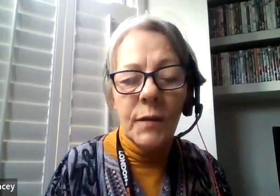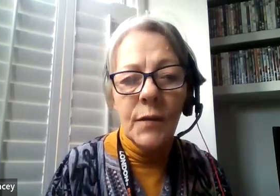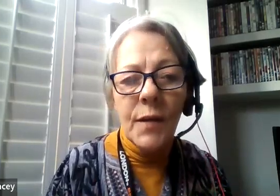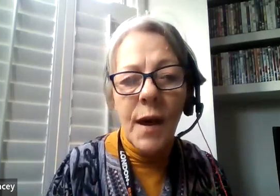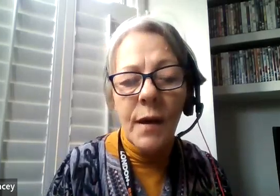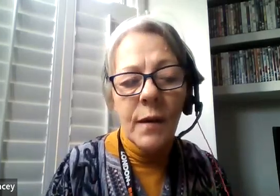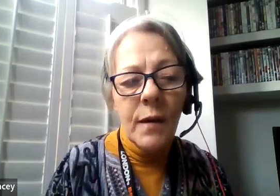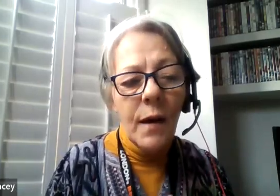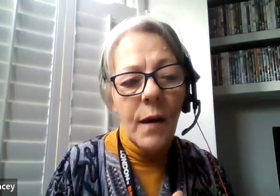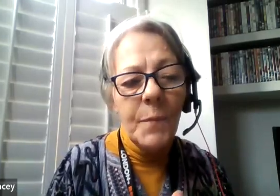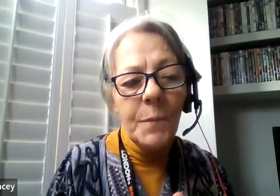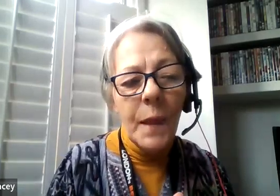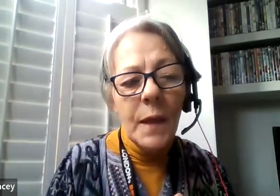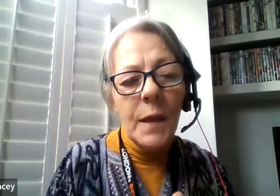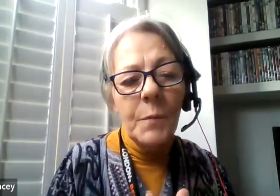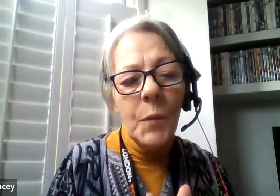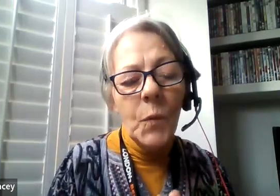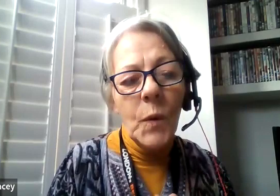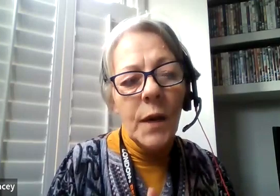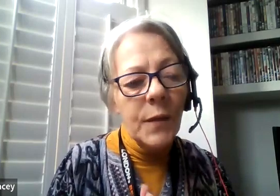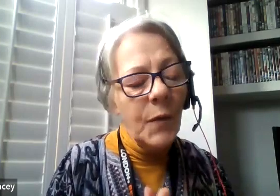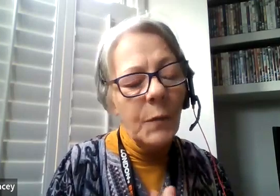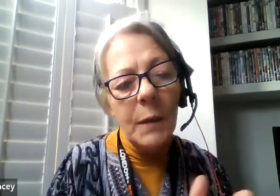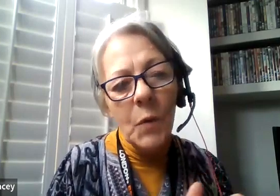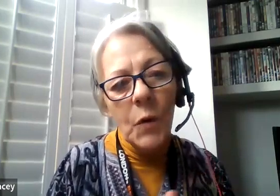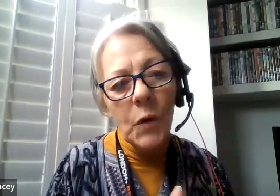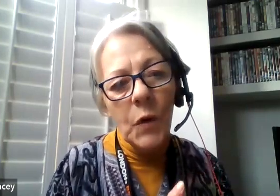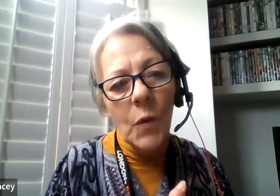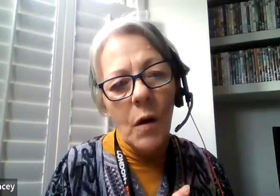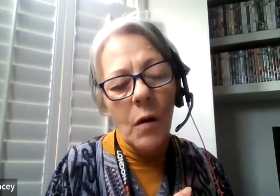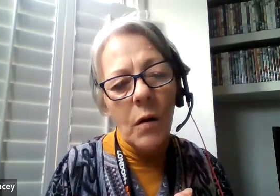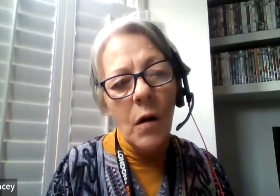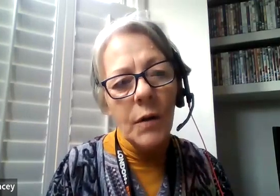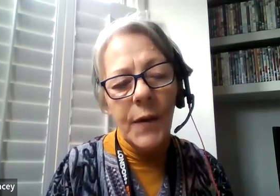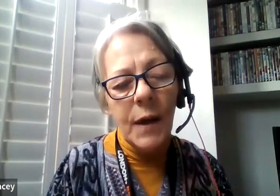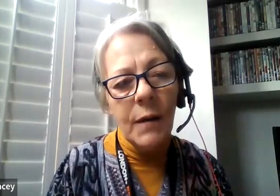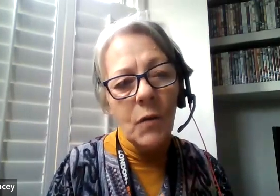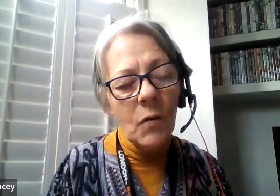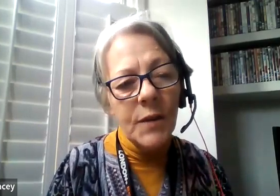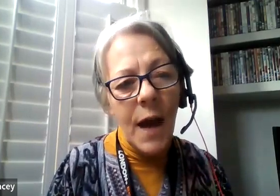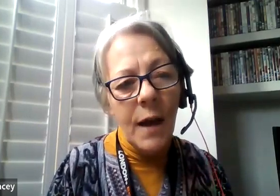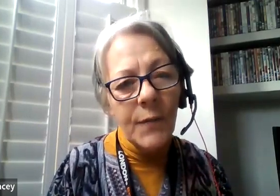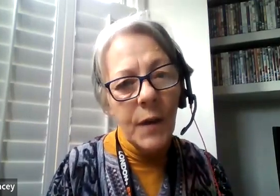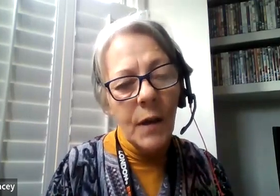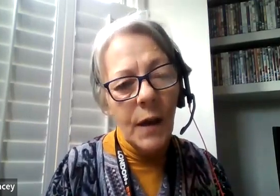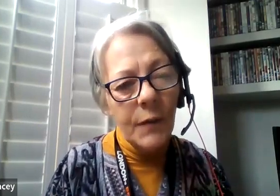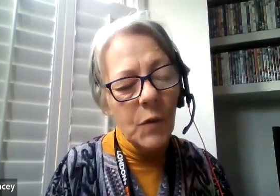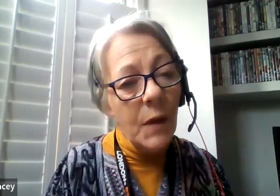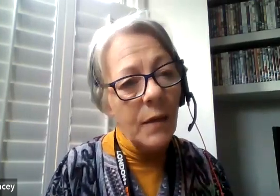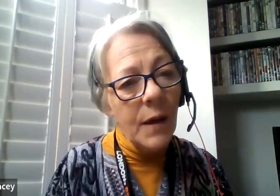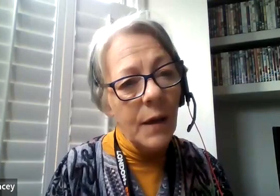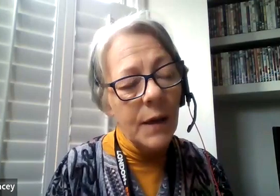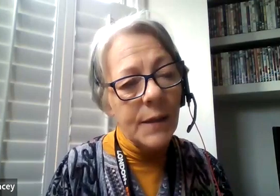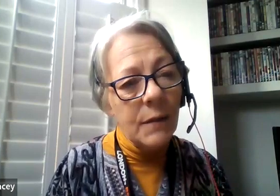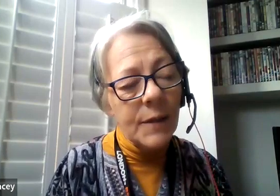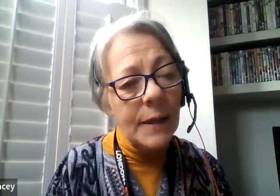things going on there. But for people who are hard of hearing or deaf, I have to